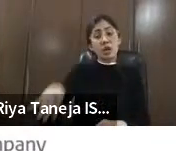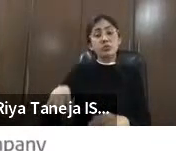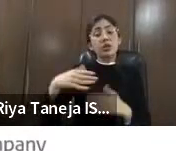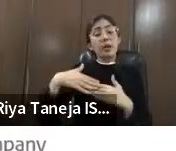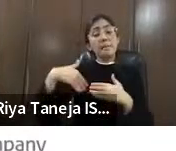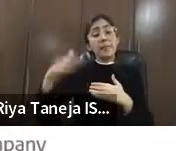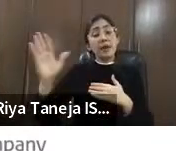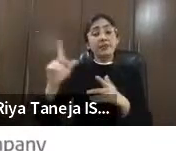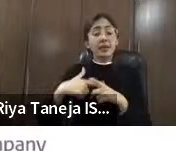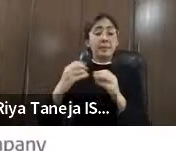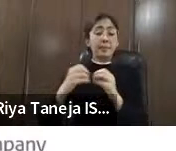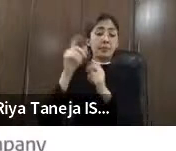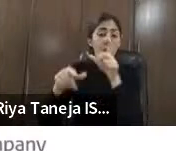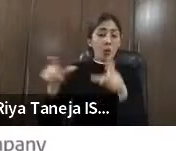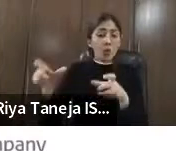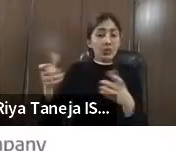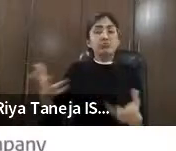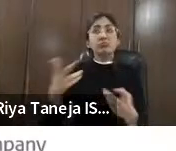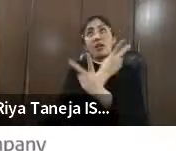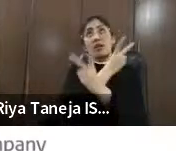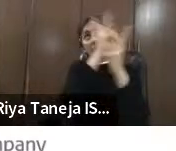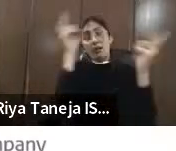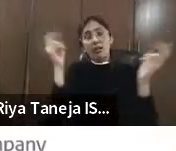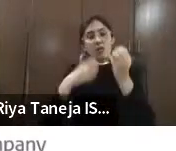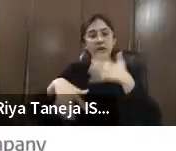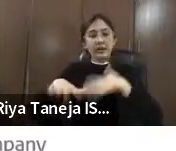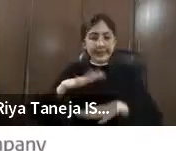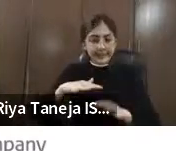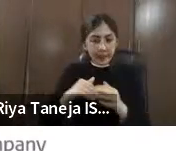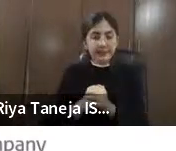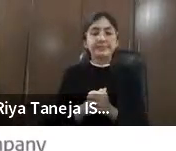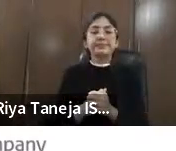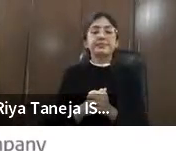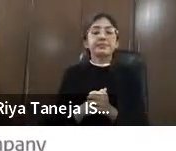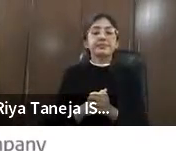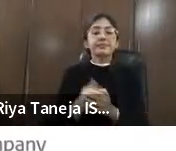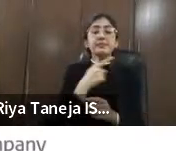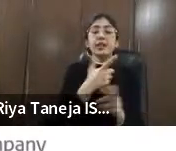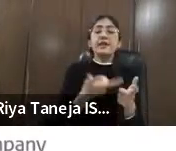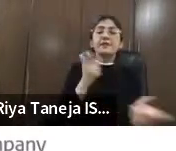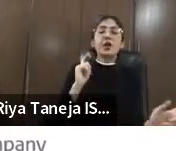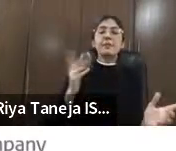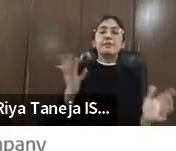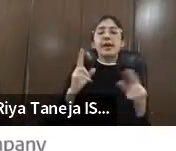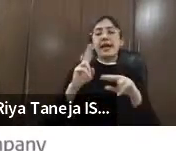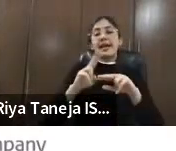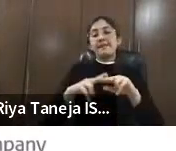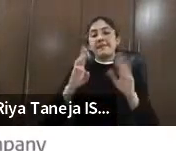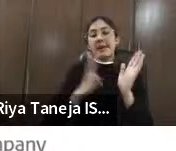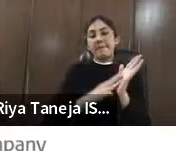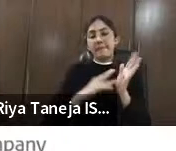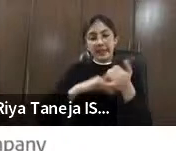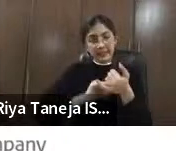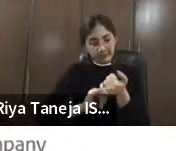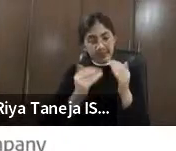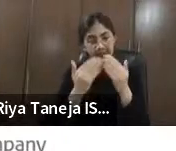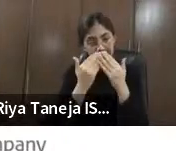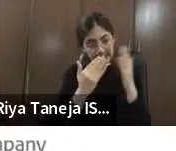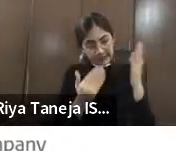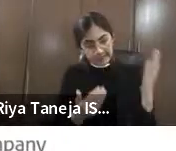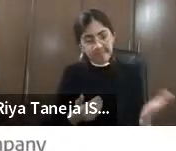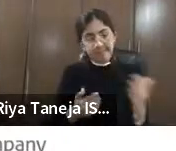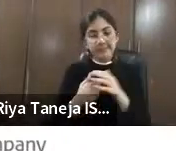across organizations. An alumnus from FMS Delhi, Shashwati is